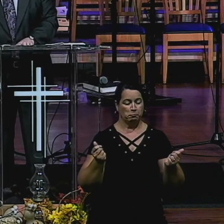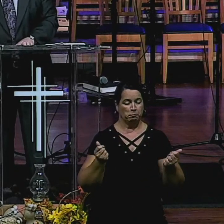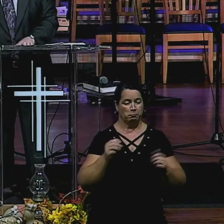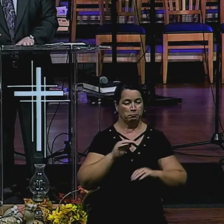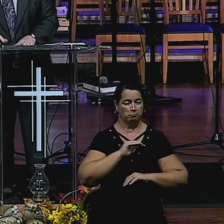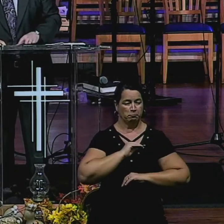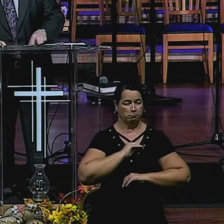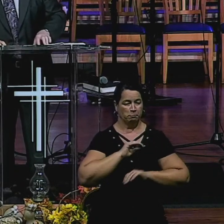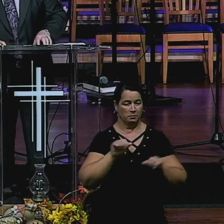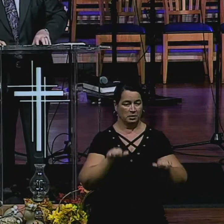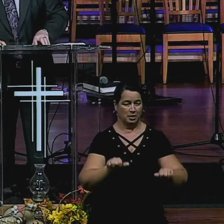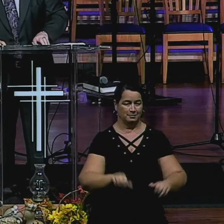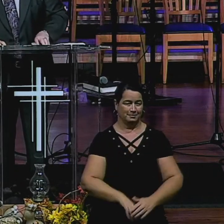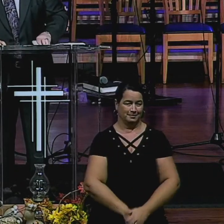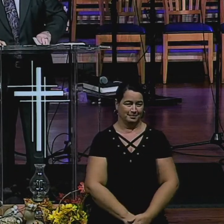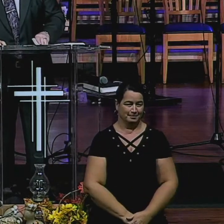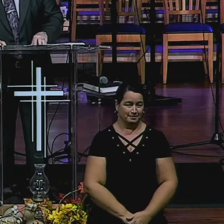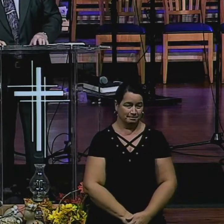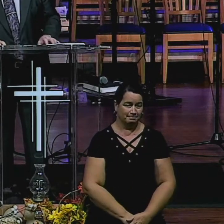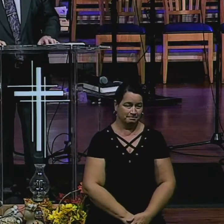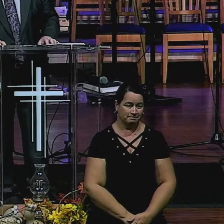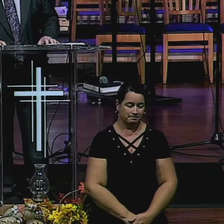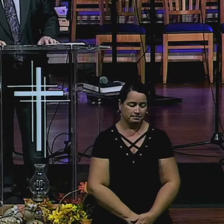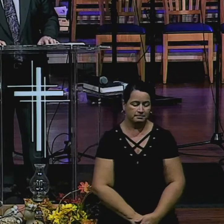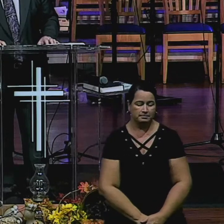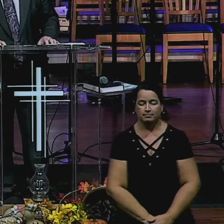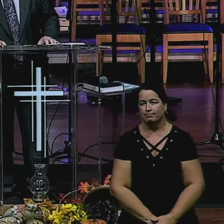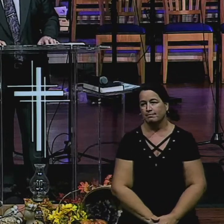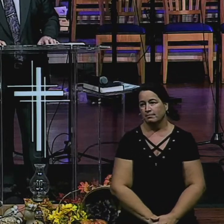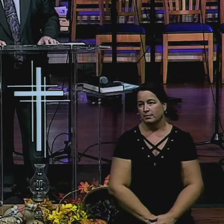minutes? So easy. So let's look at it.